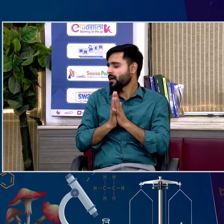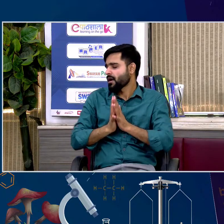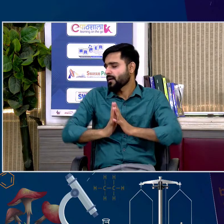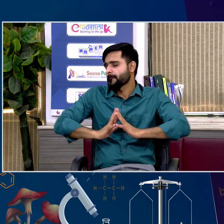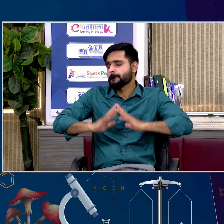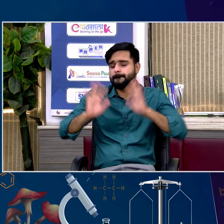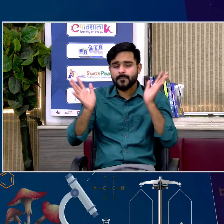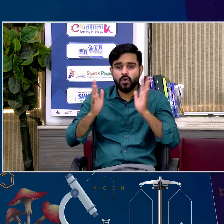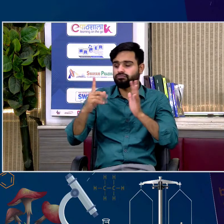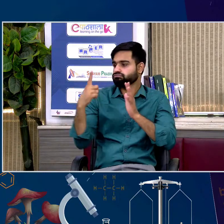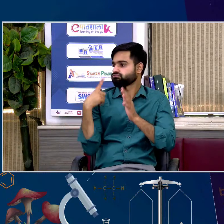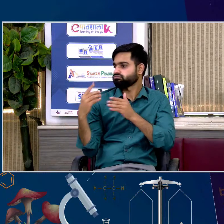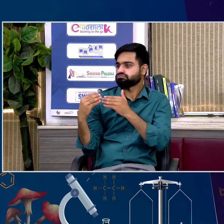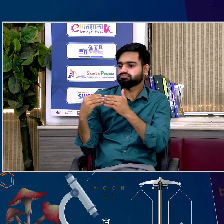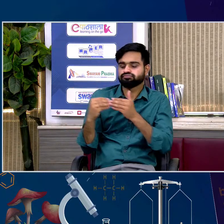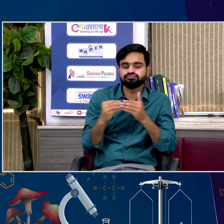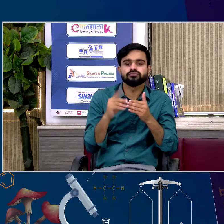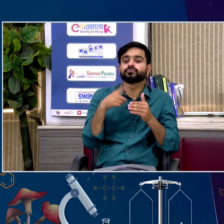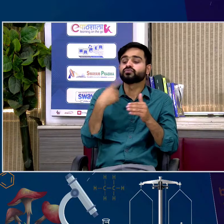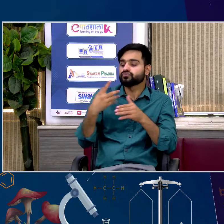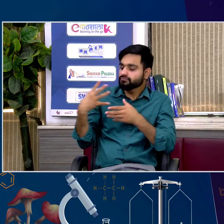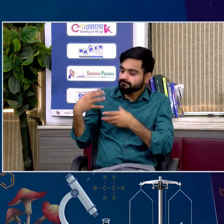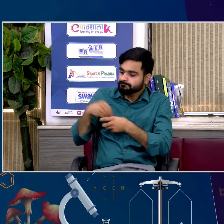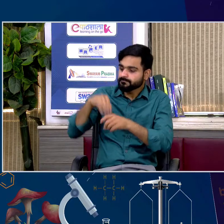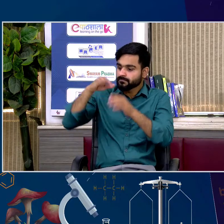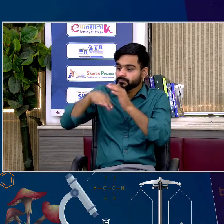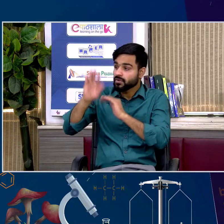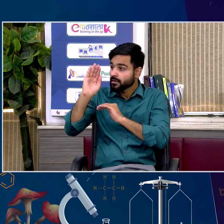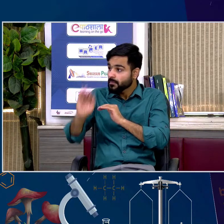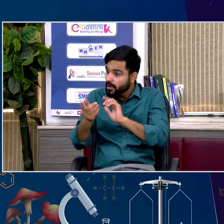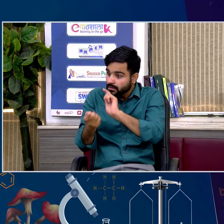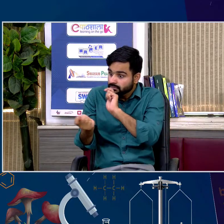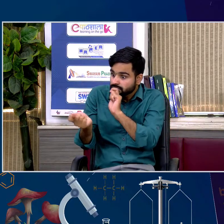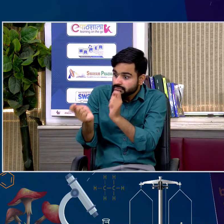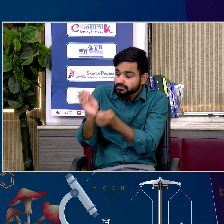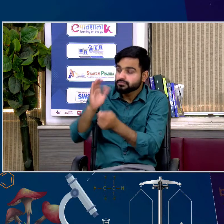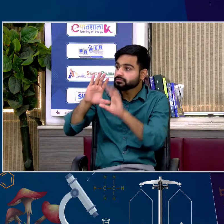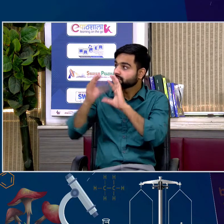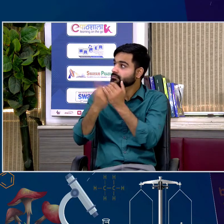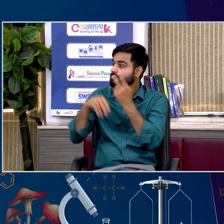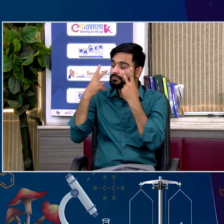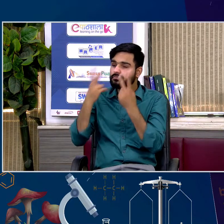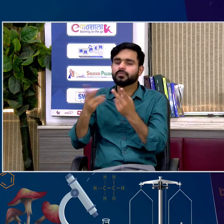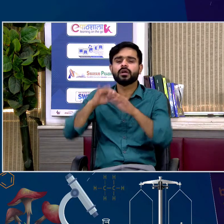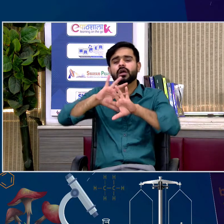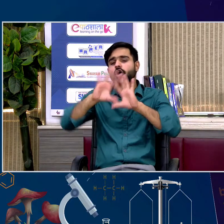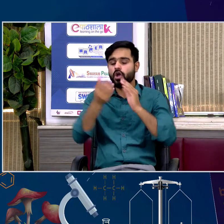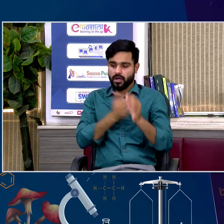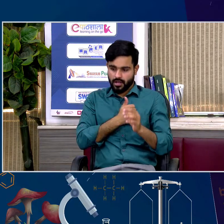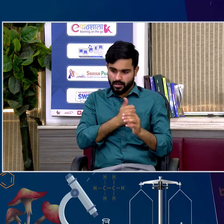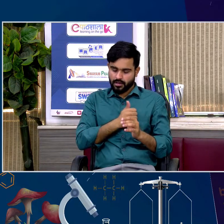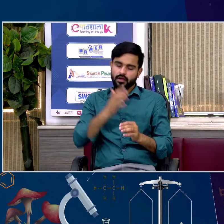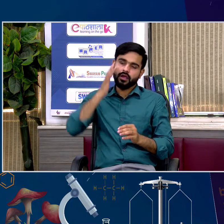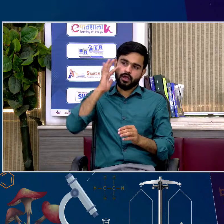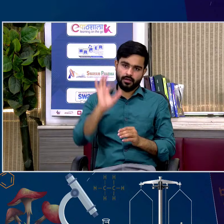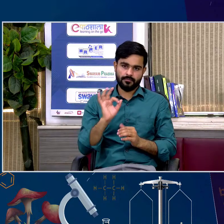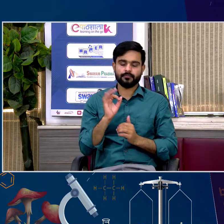like a leader who is bringing the change she wants to see in the classroom. So her attitude is very,